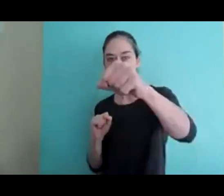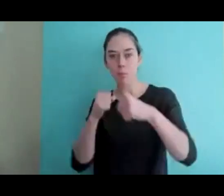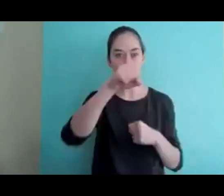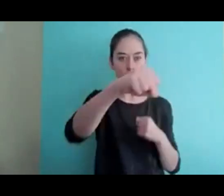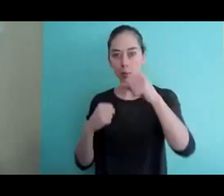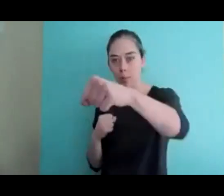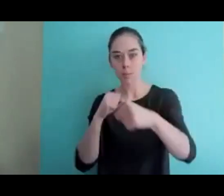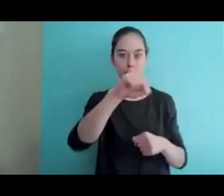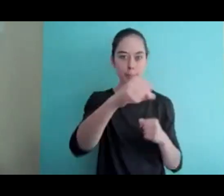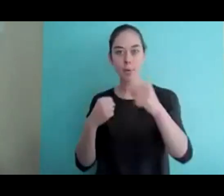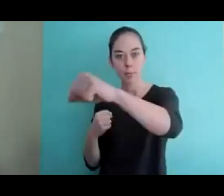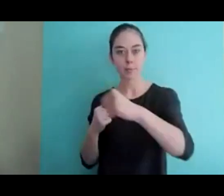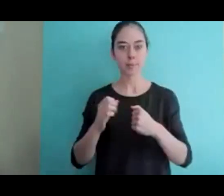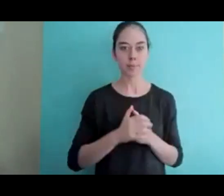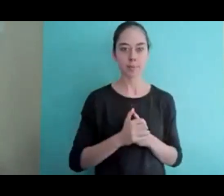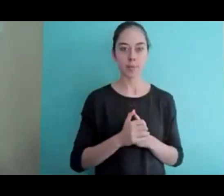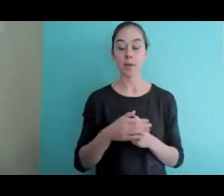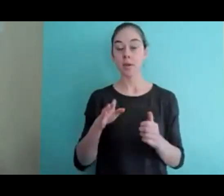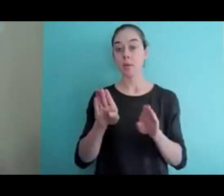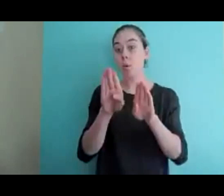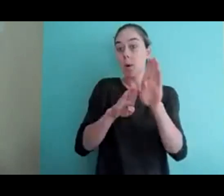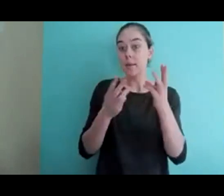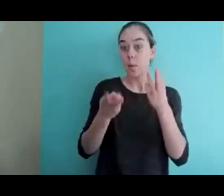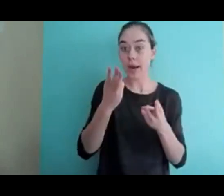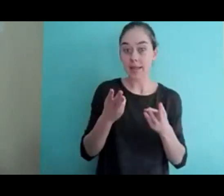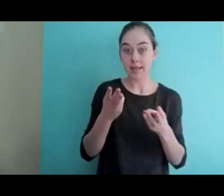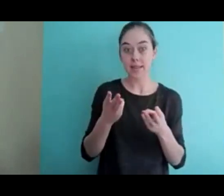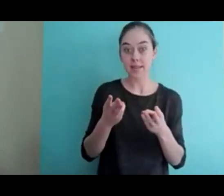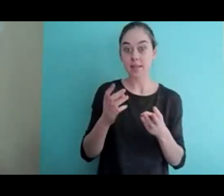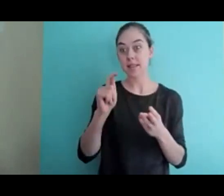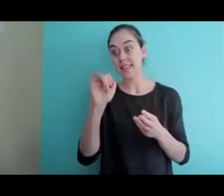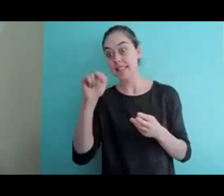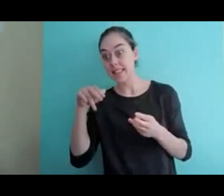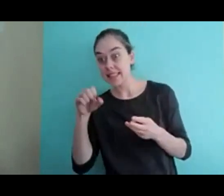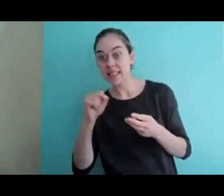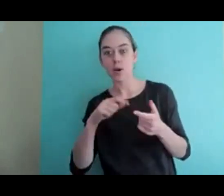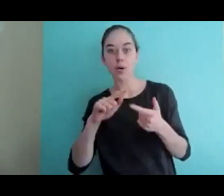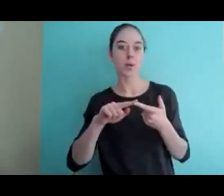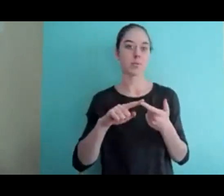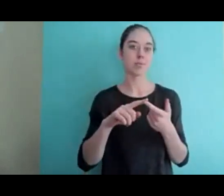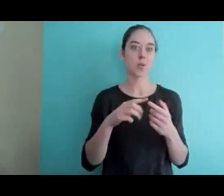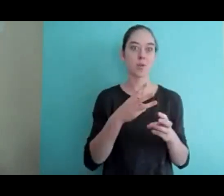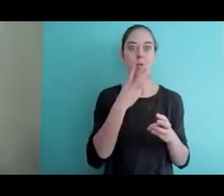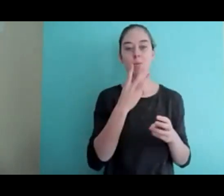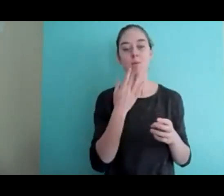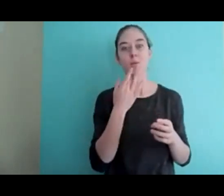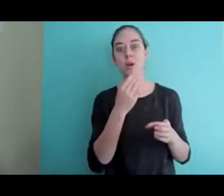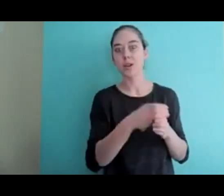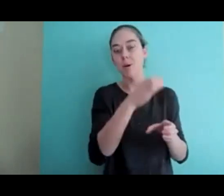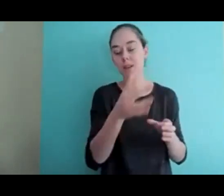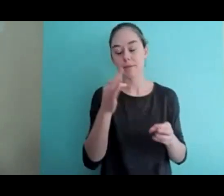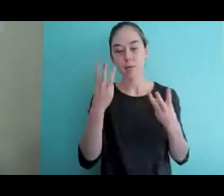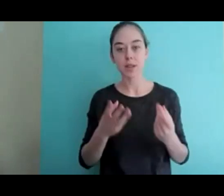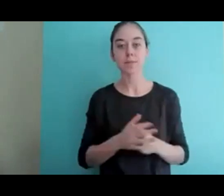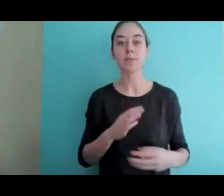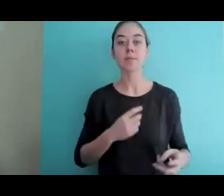boom, boom, boom. With your water or your kids, that's number two. Number three is a